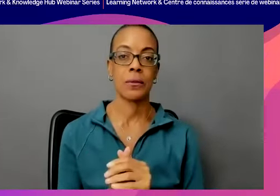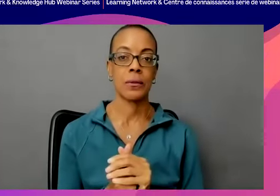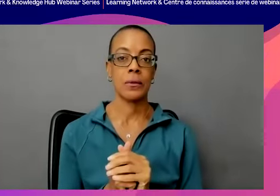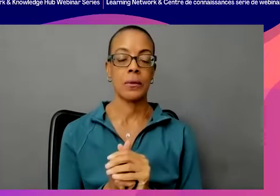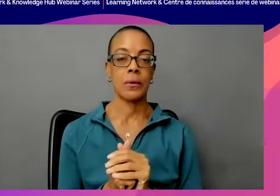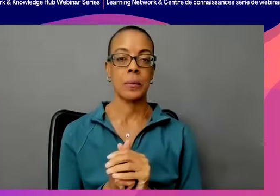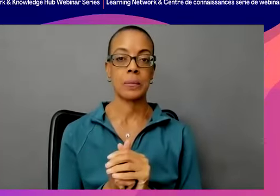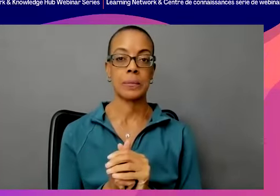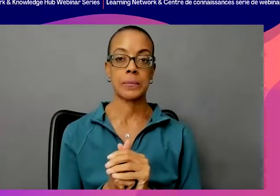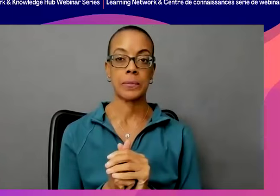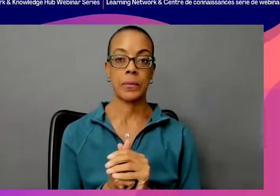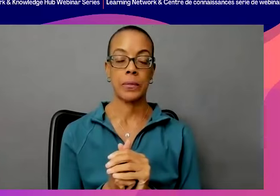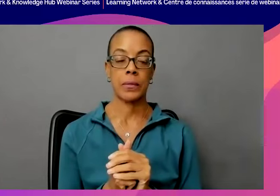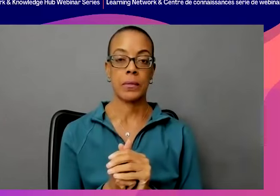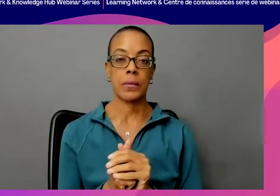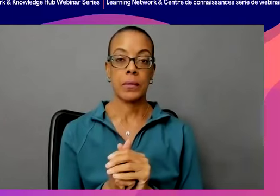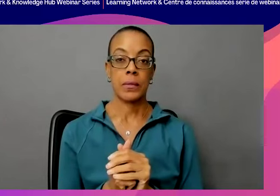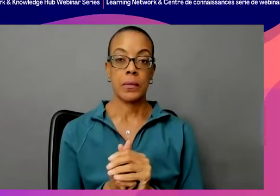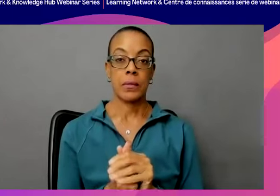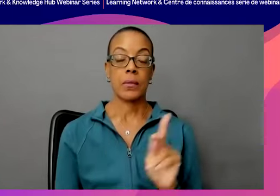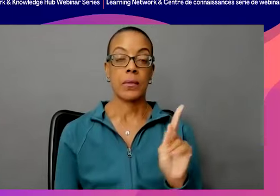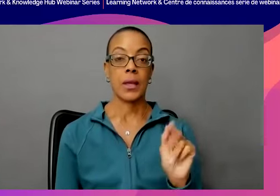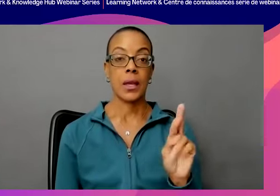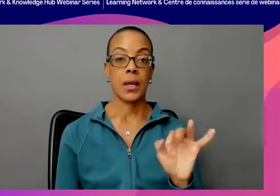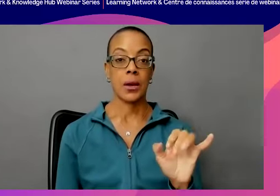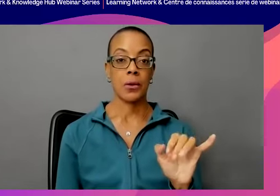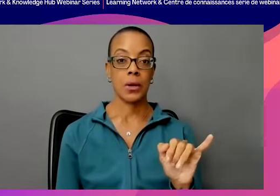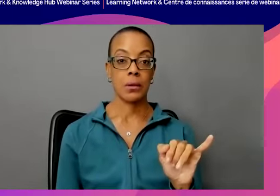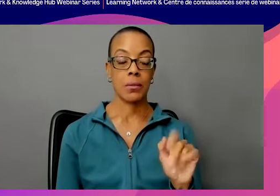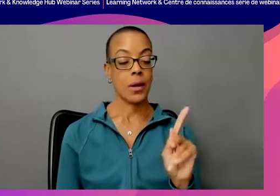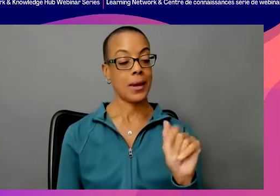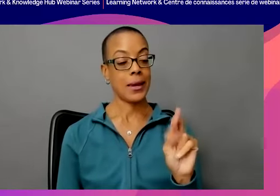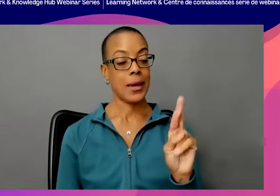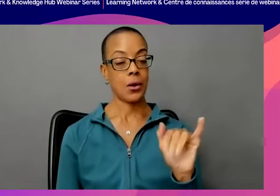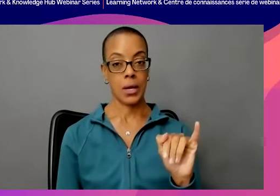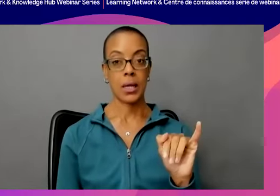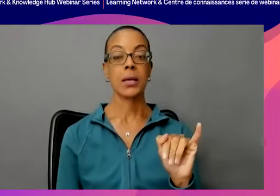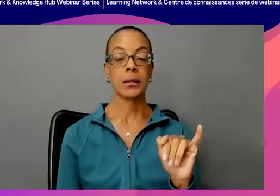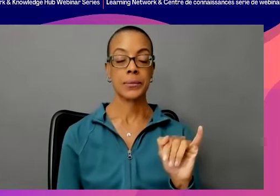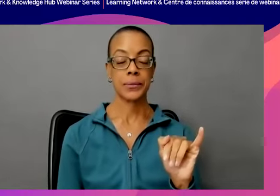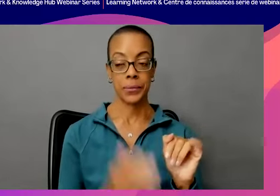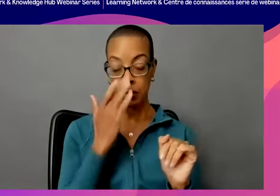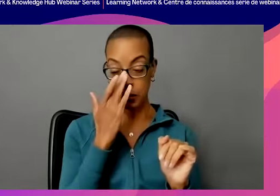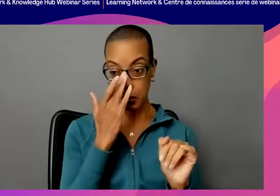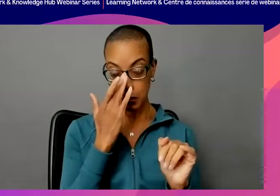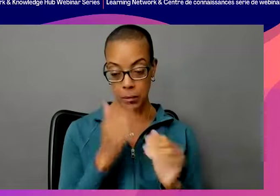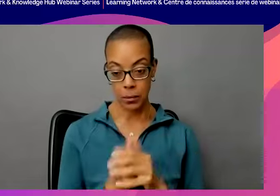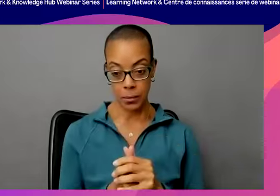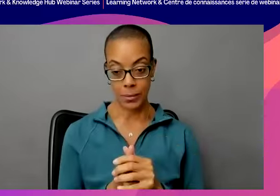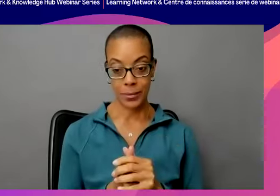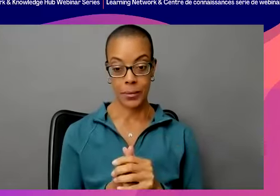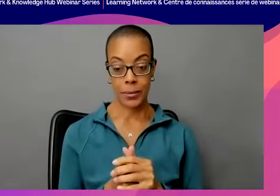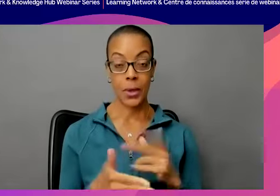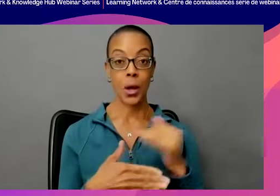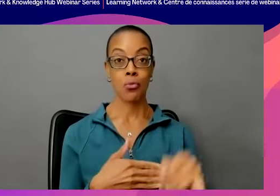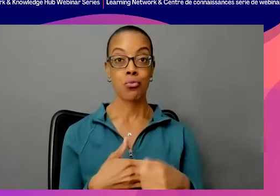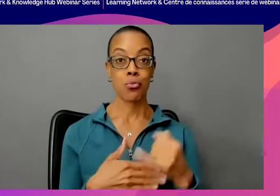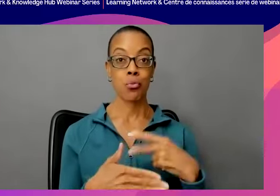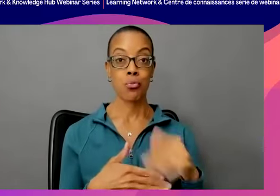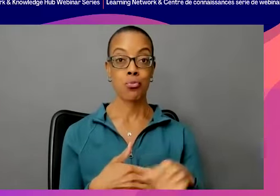Thank you, Linoy. As mentioned in the project findings, it is so important to check